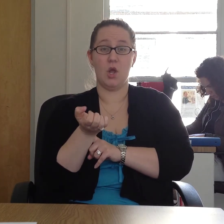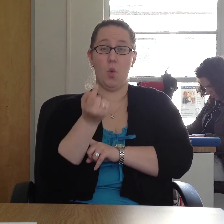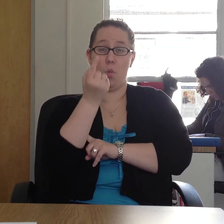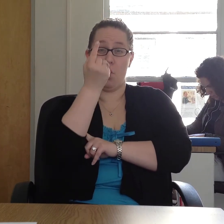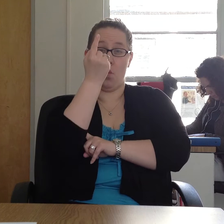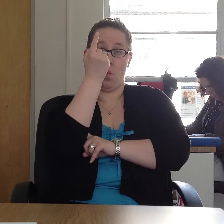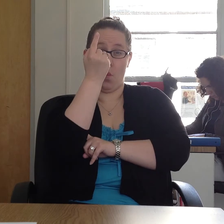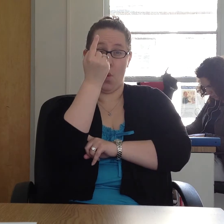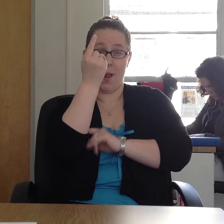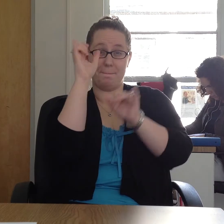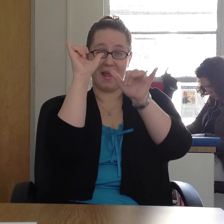30 minutes.